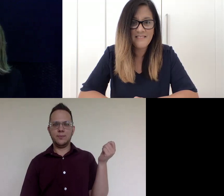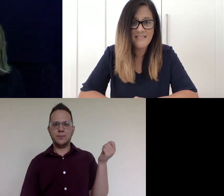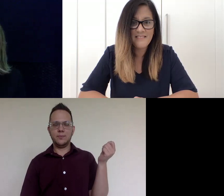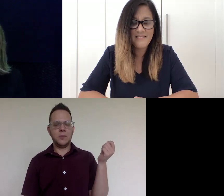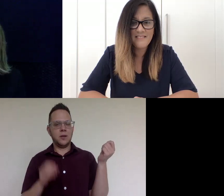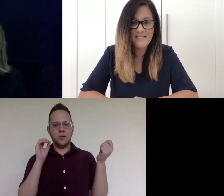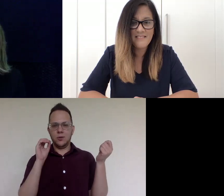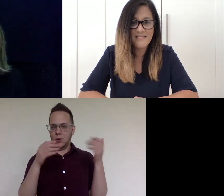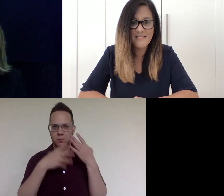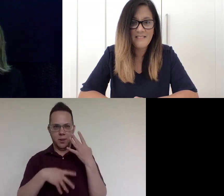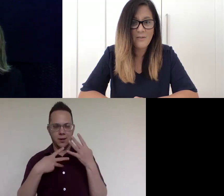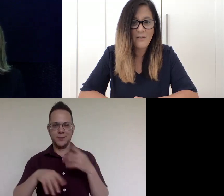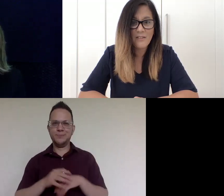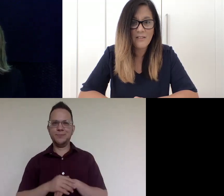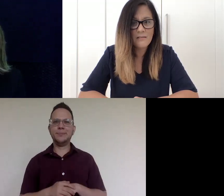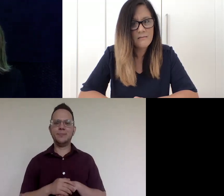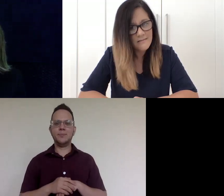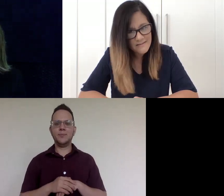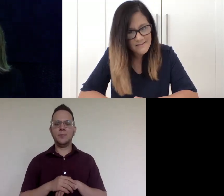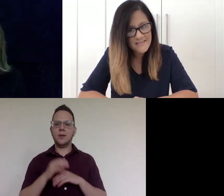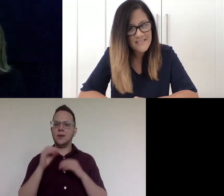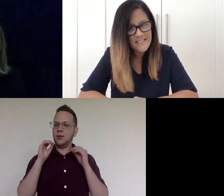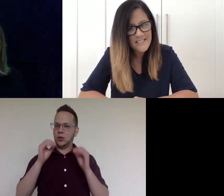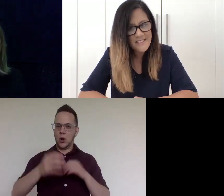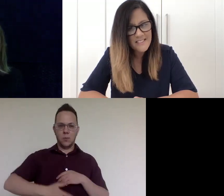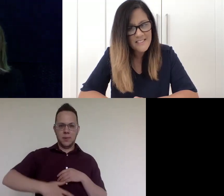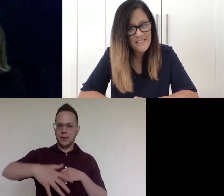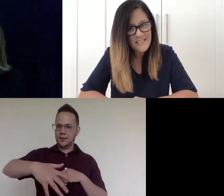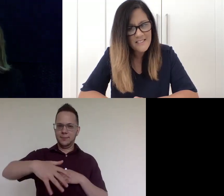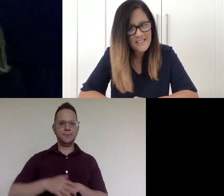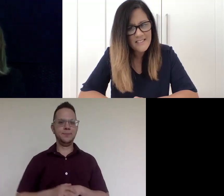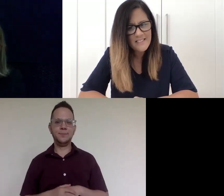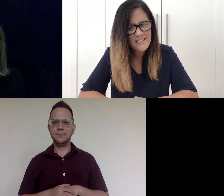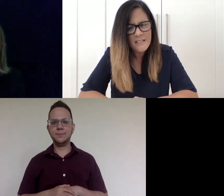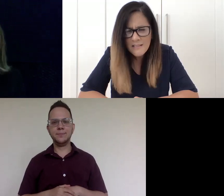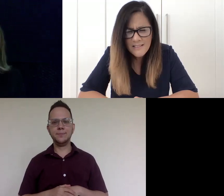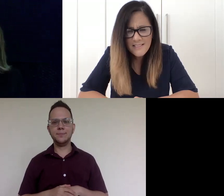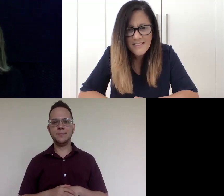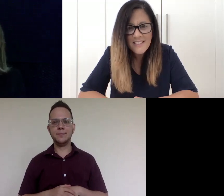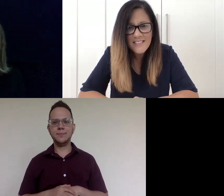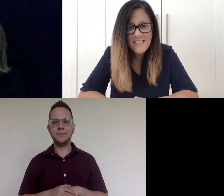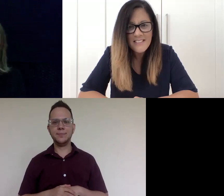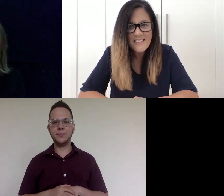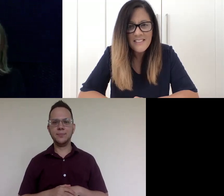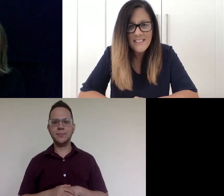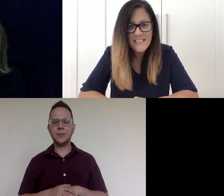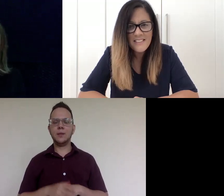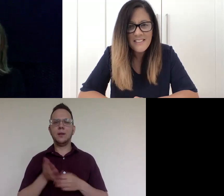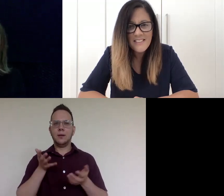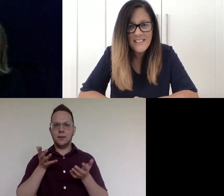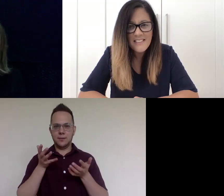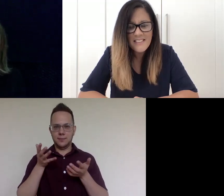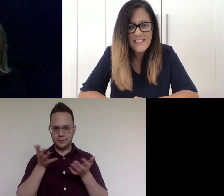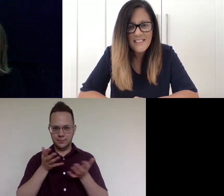and lo and behold, she was not bleeding, and she was not pregnant.